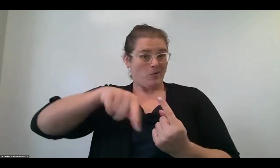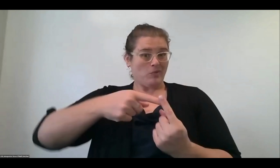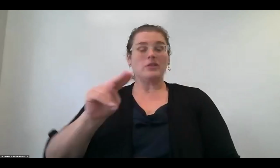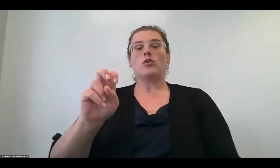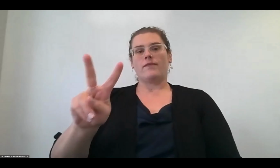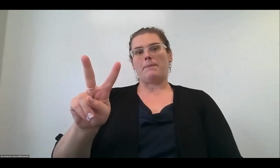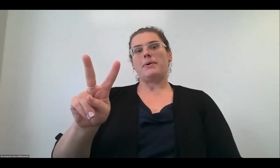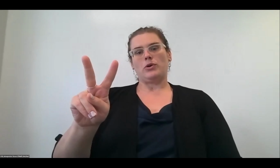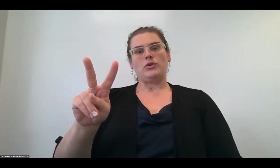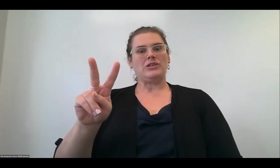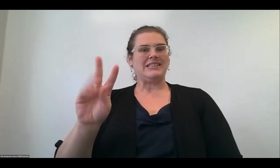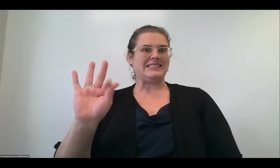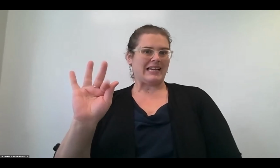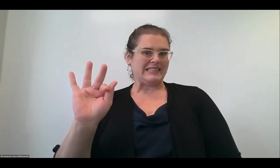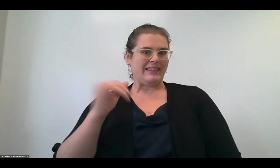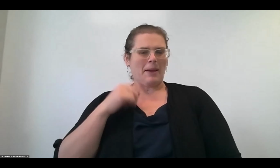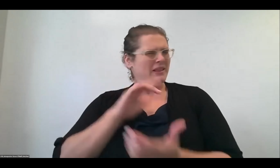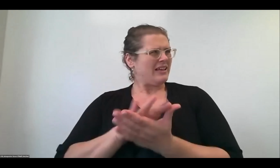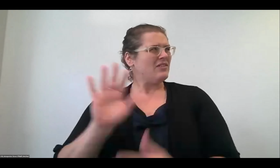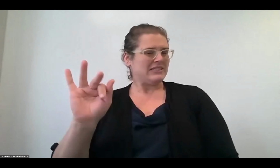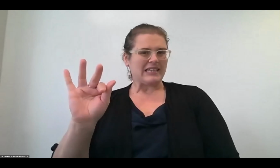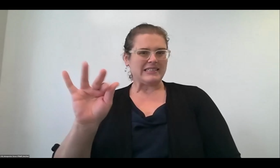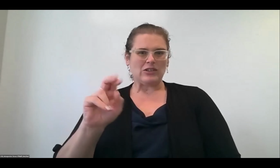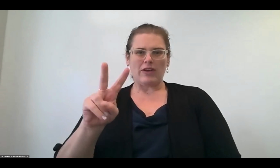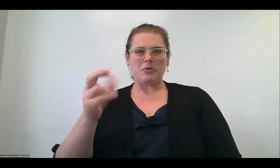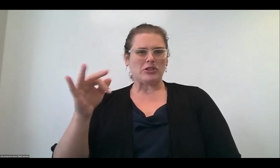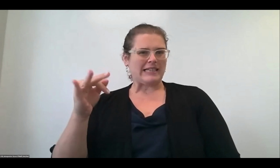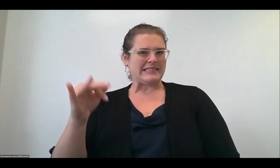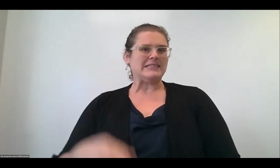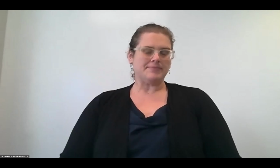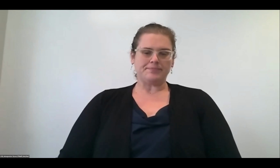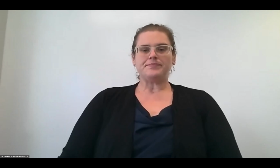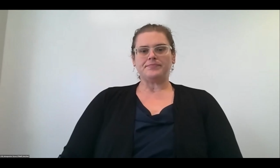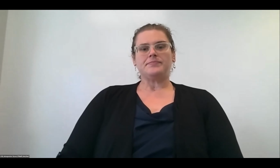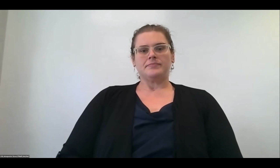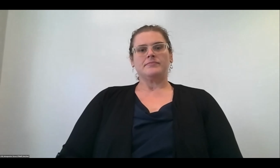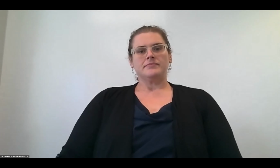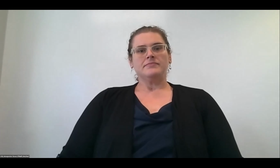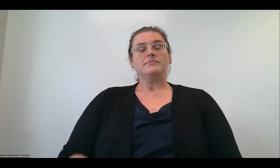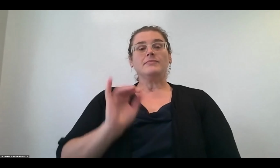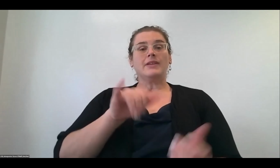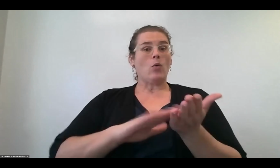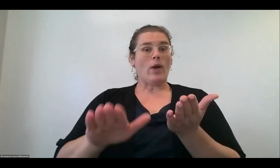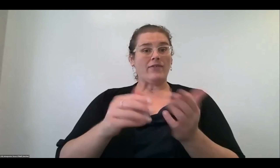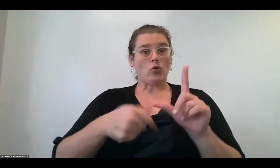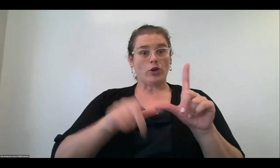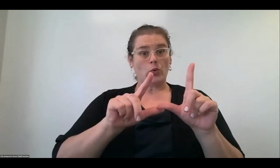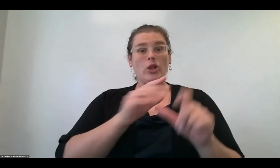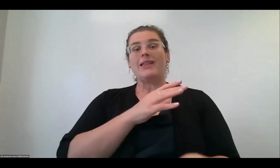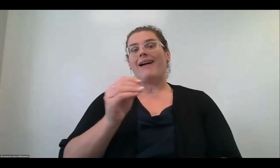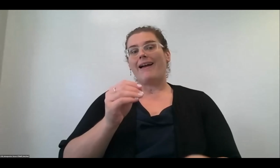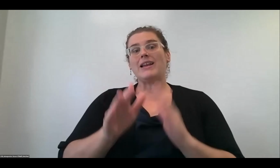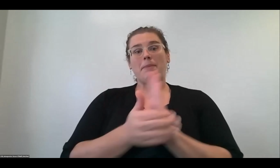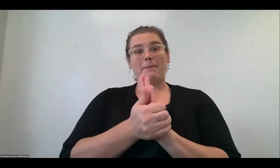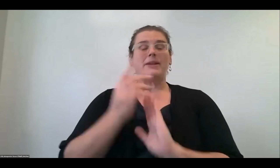November 19th, I believe is a specific date. We submitted the waiver renewal and the waiver amendment